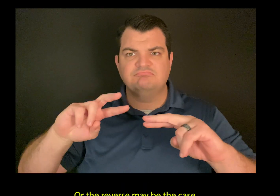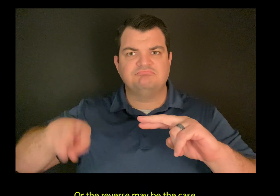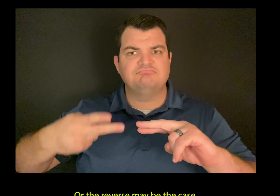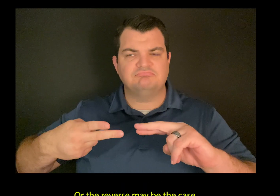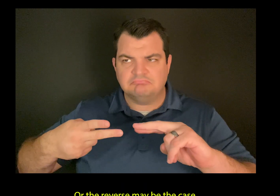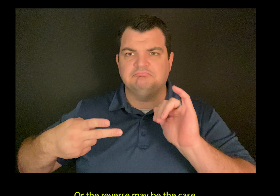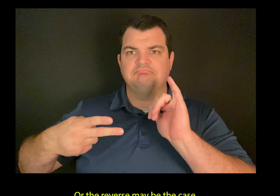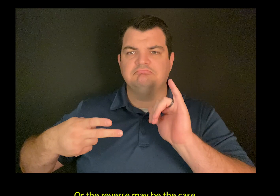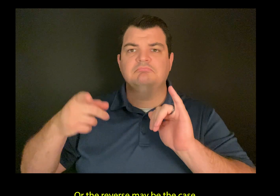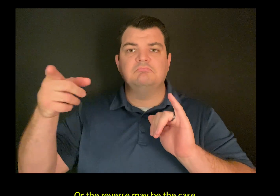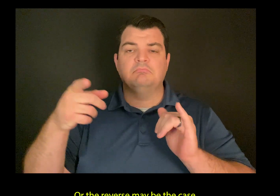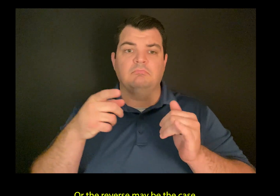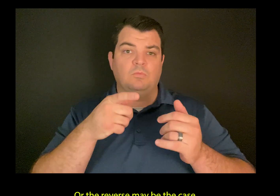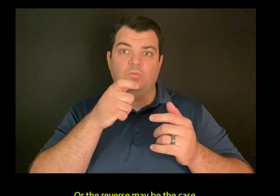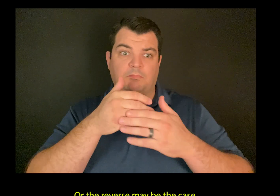Or the reverse may be the case.